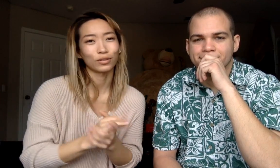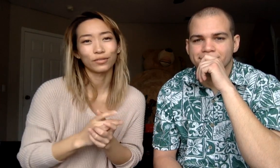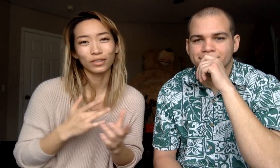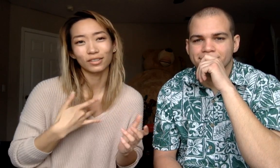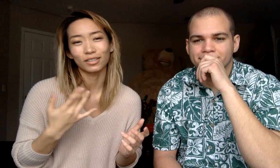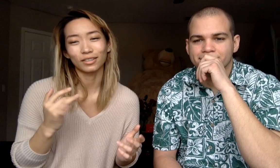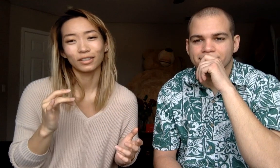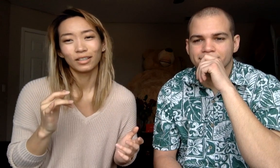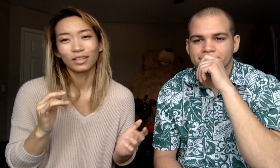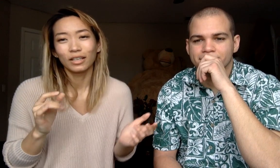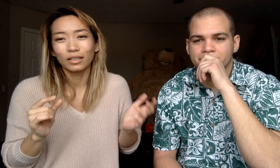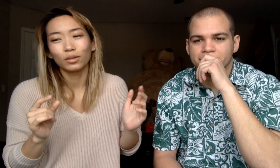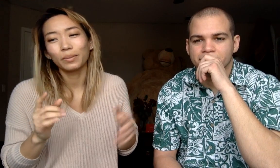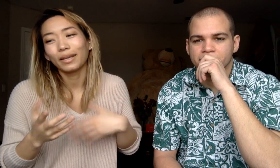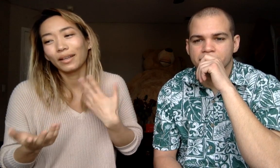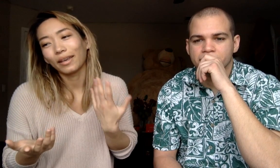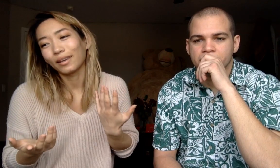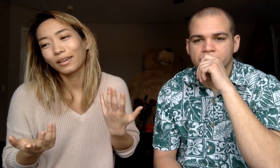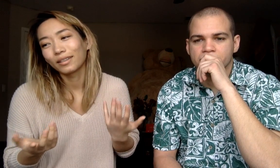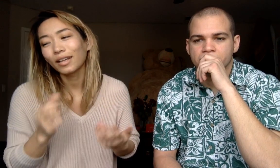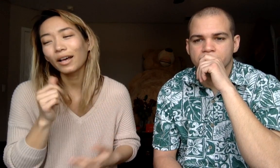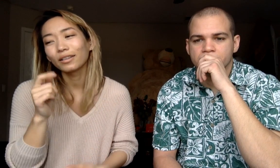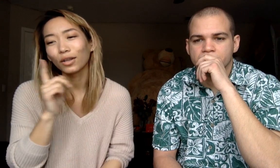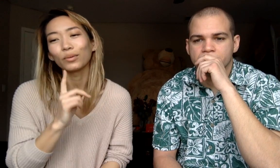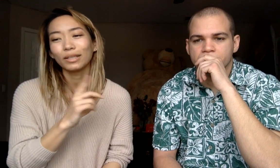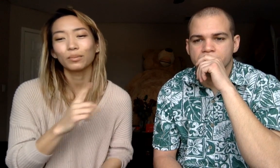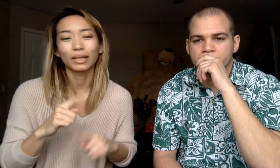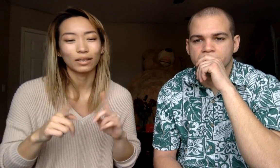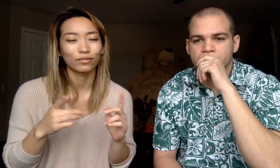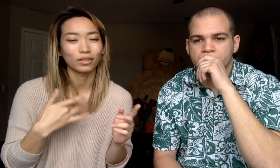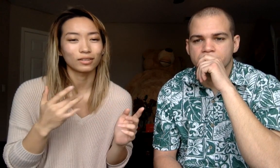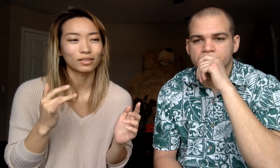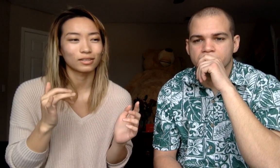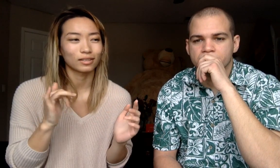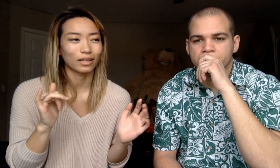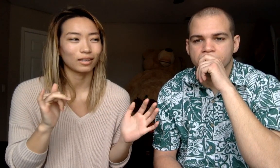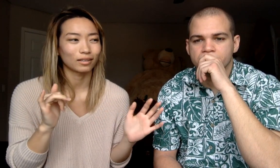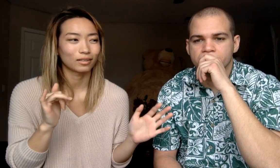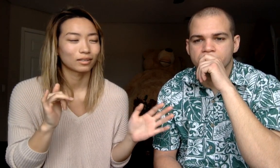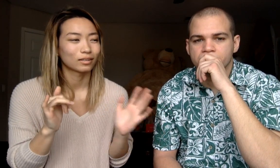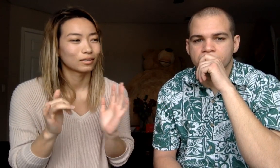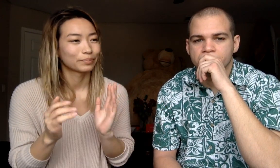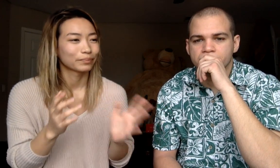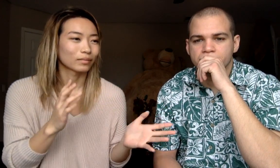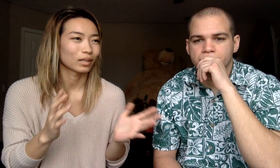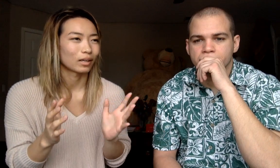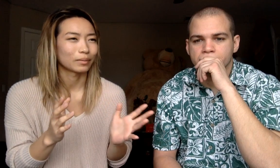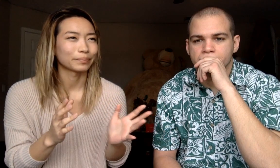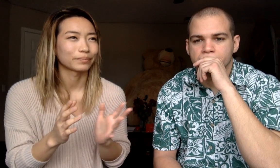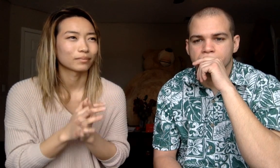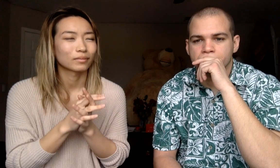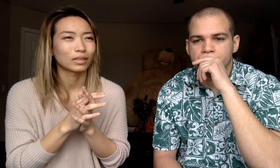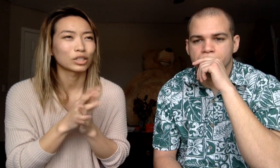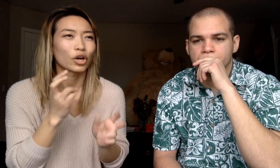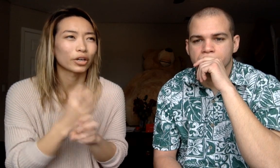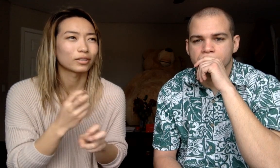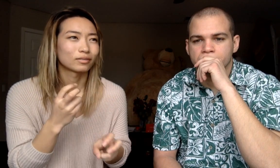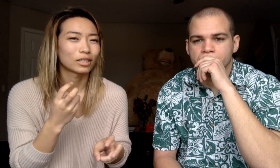feels a little bit like not lonely, but it feels like um, it's hard. It's hard